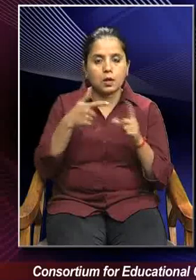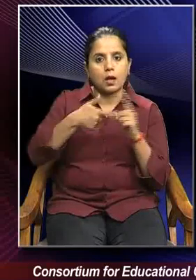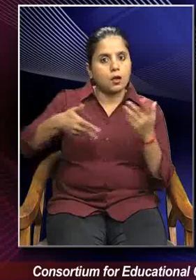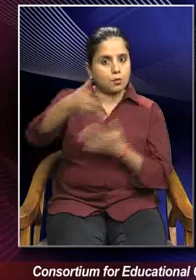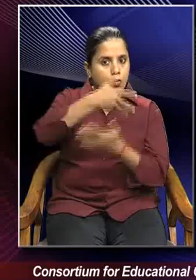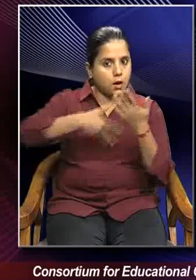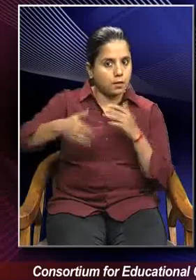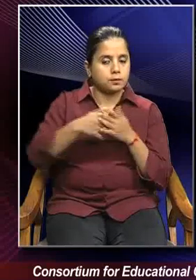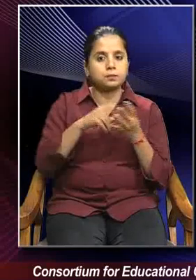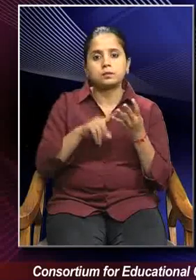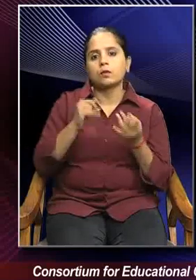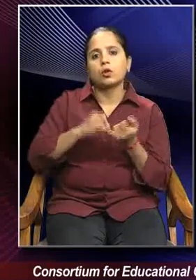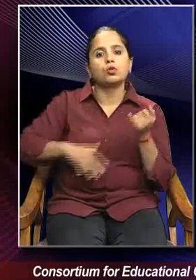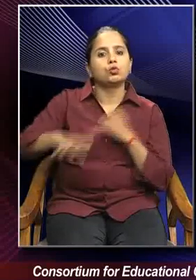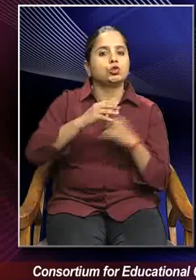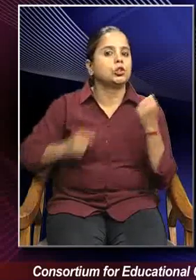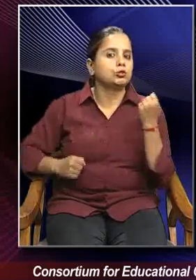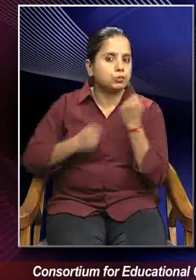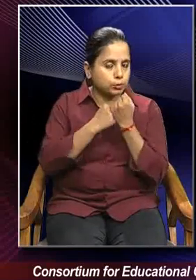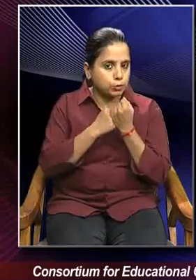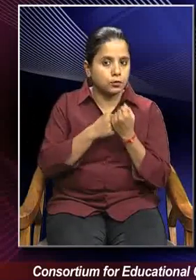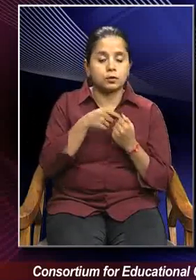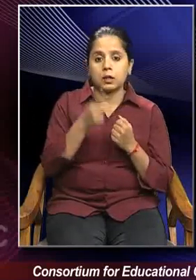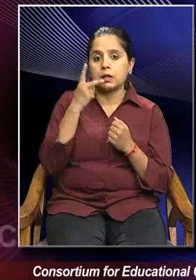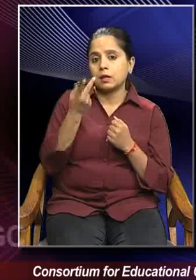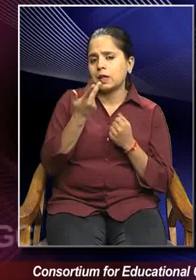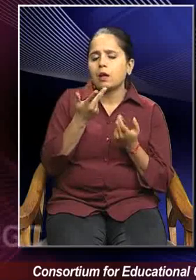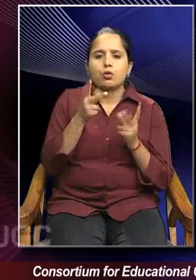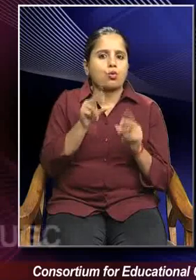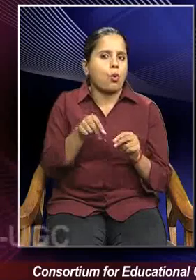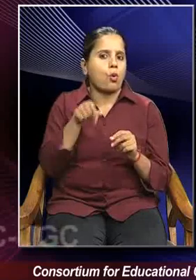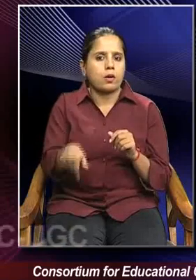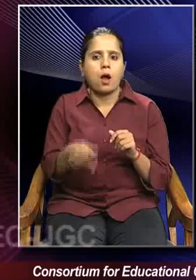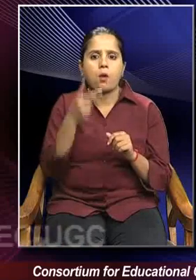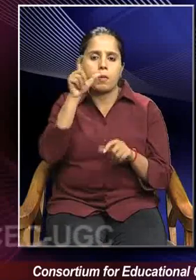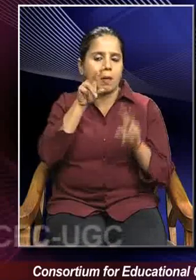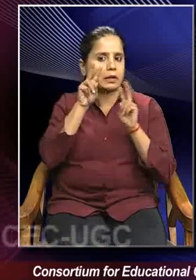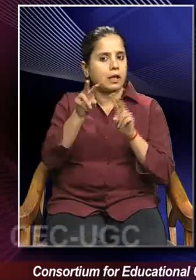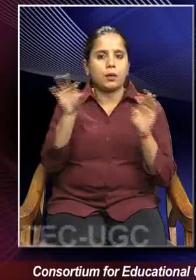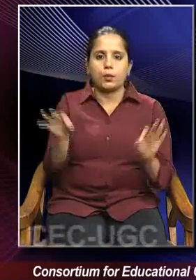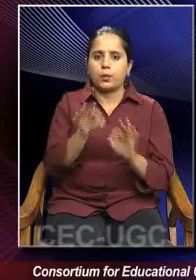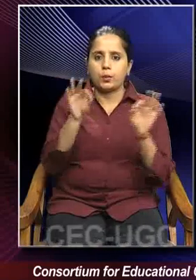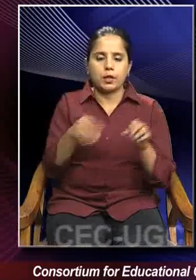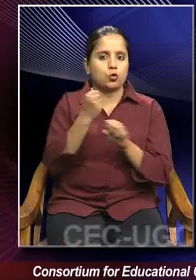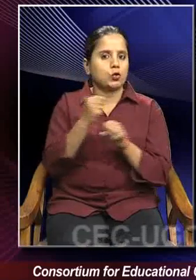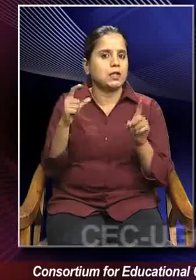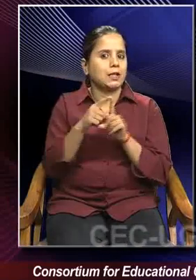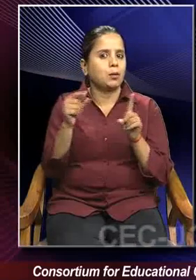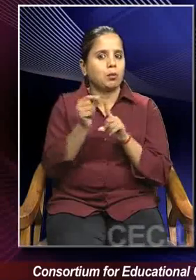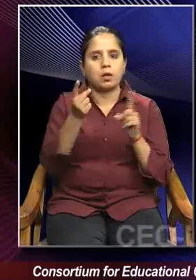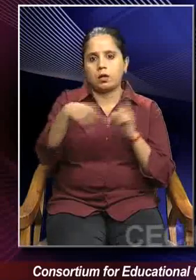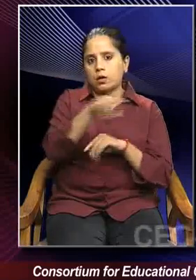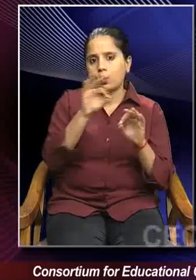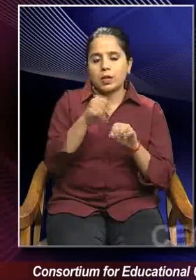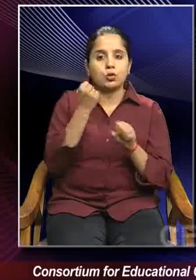environment and the social support are not taken into account by GDP